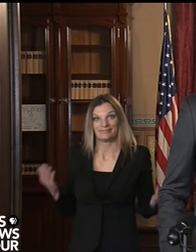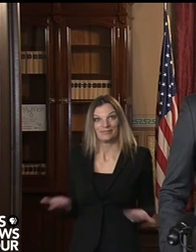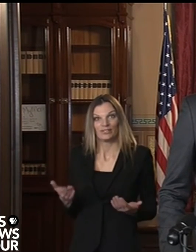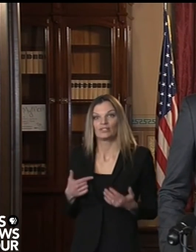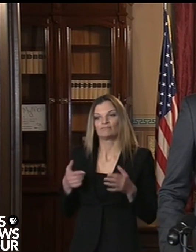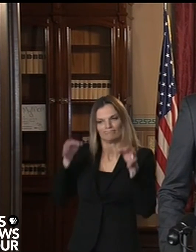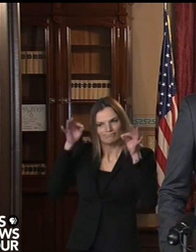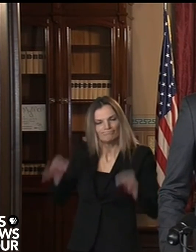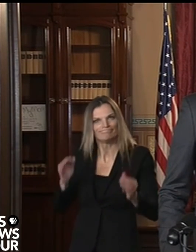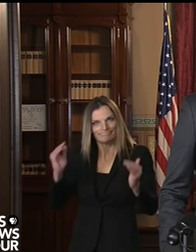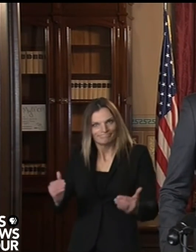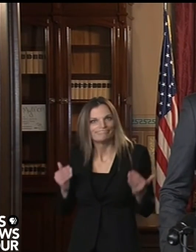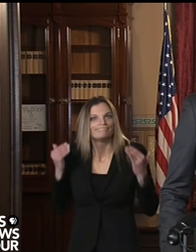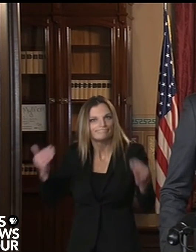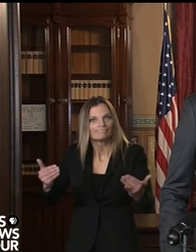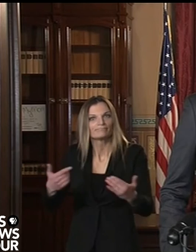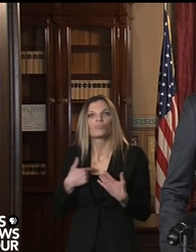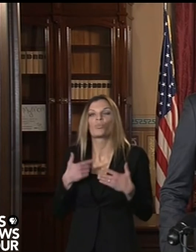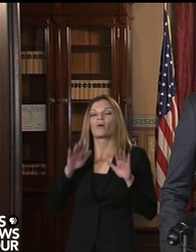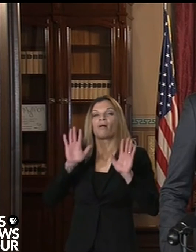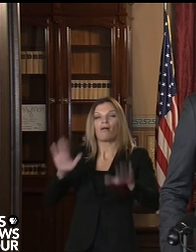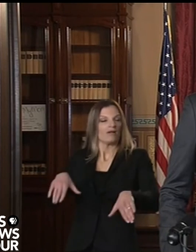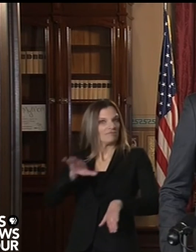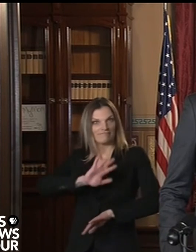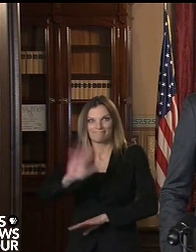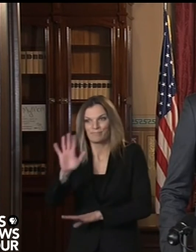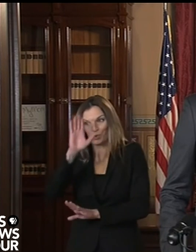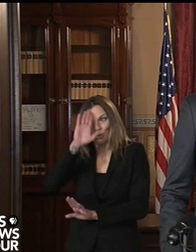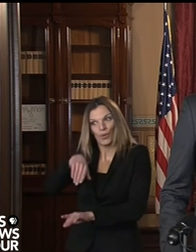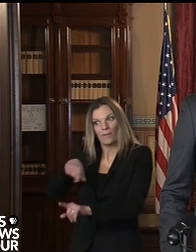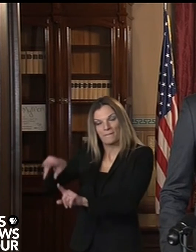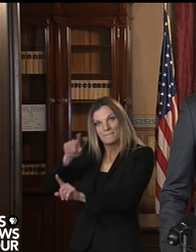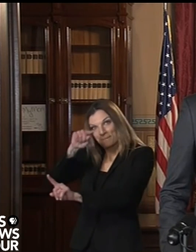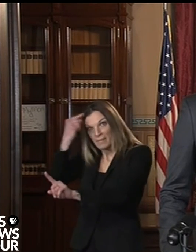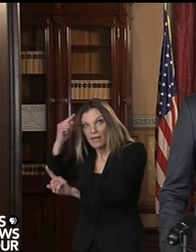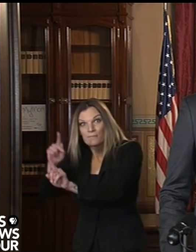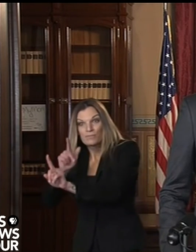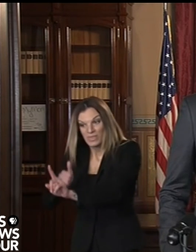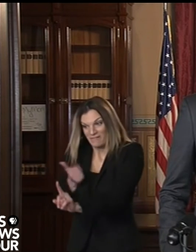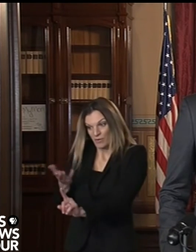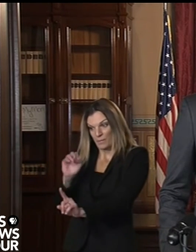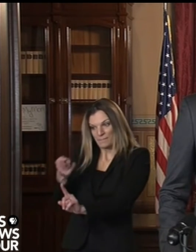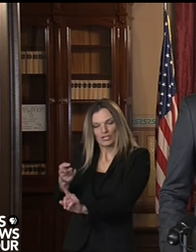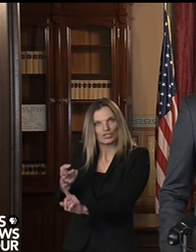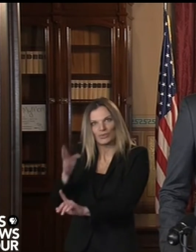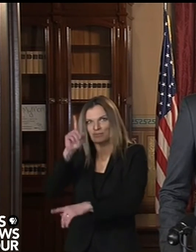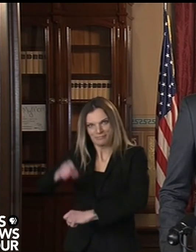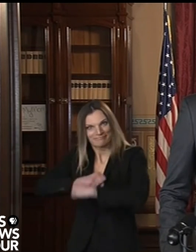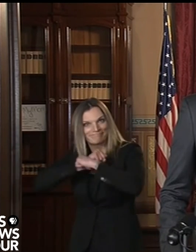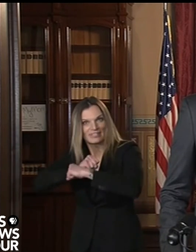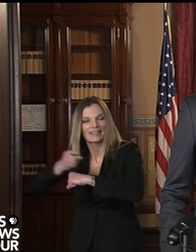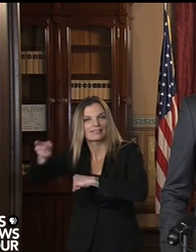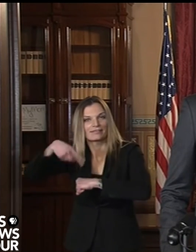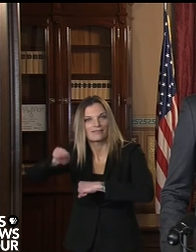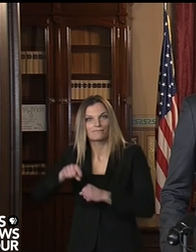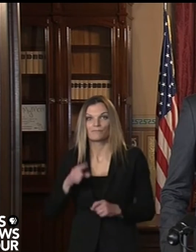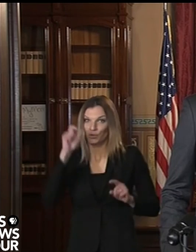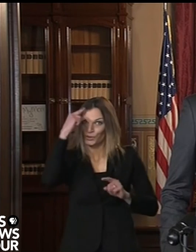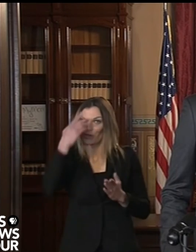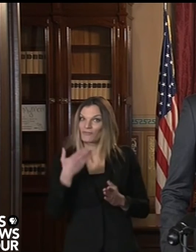not to wait. Black Michiganders could not afford for us to wait. So that is why, under Governor Whitmer's